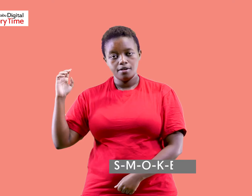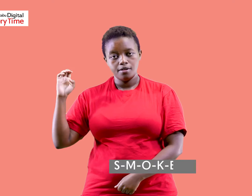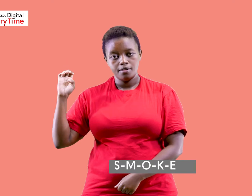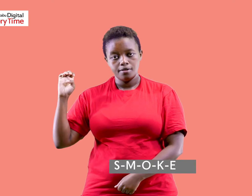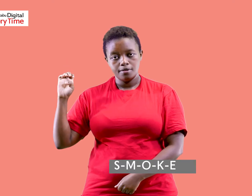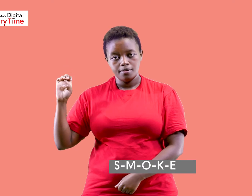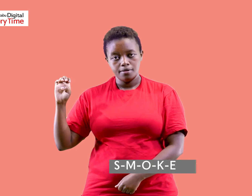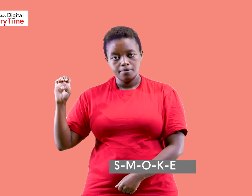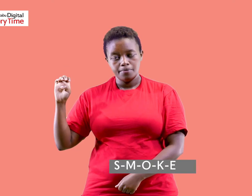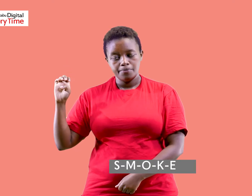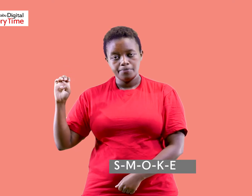E.